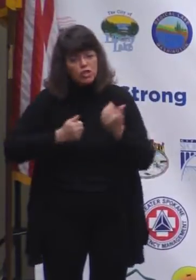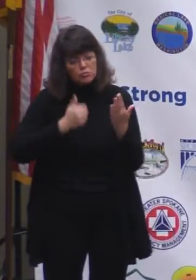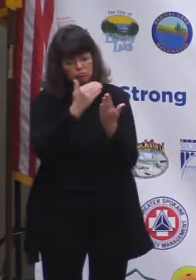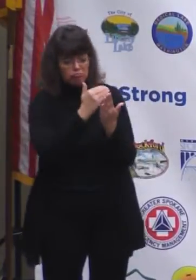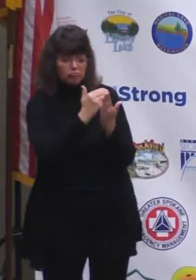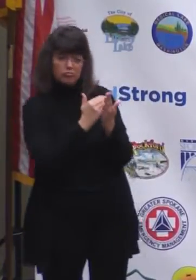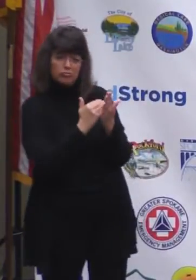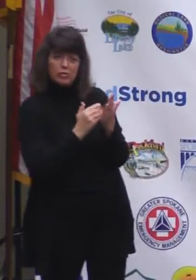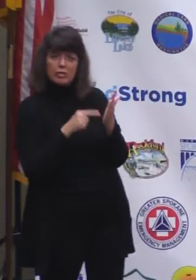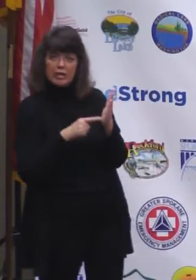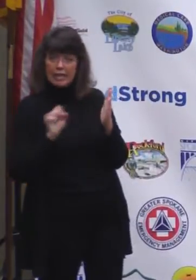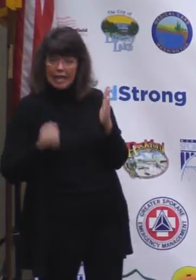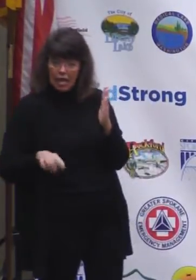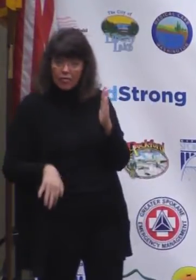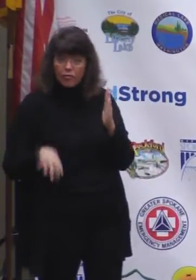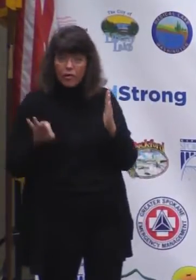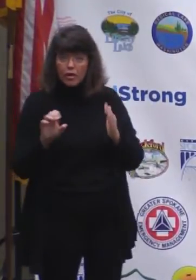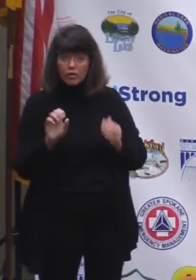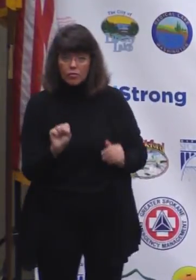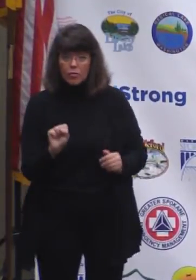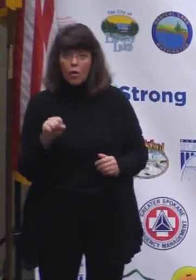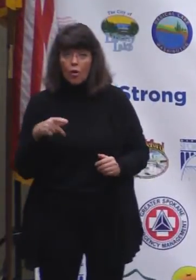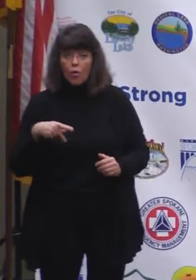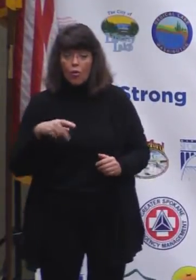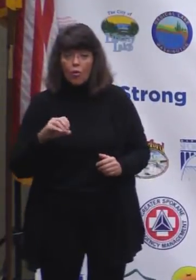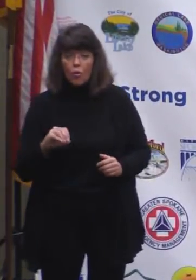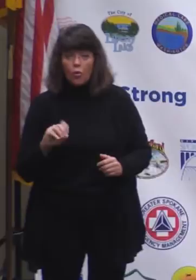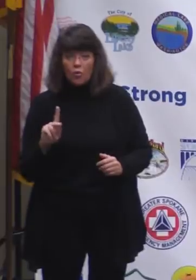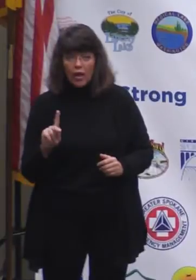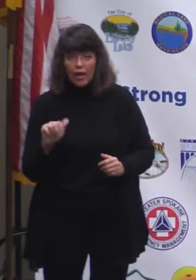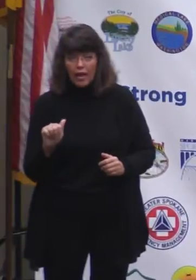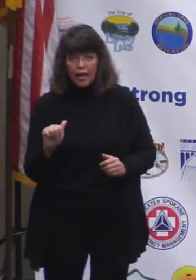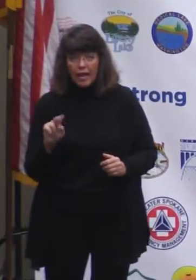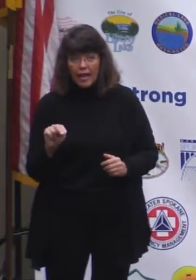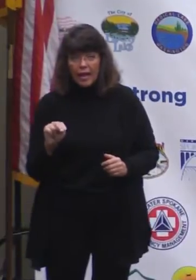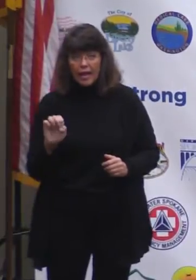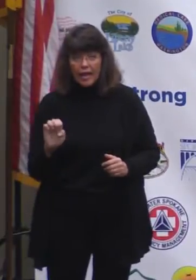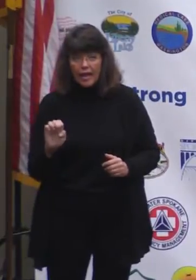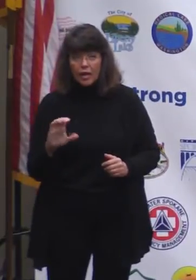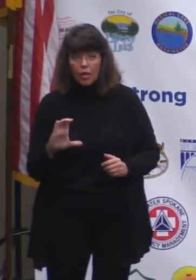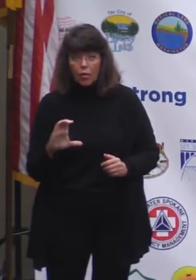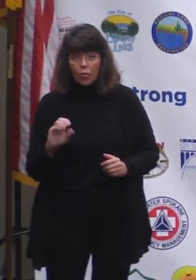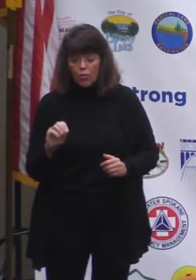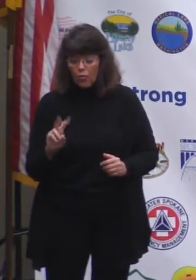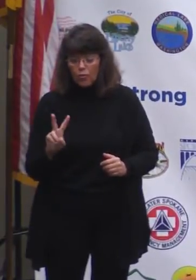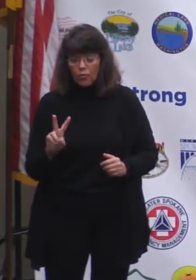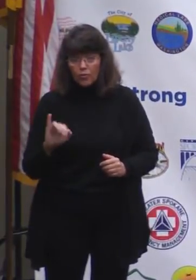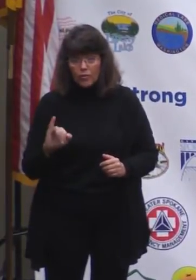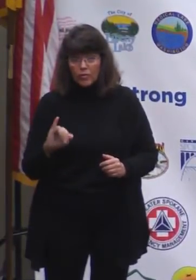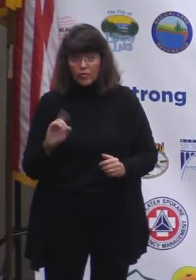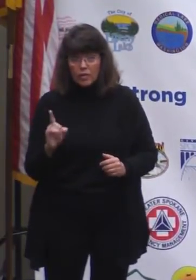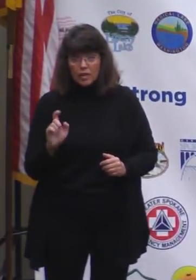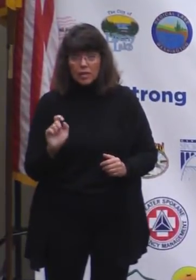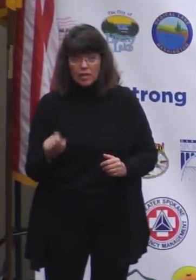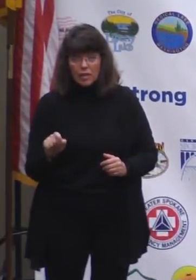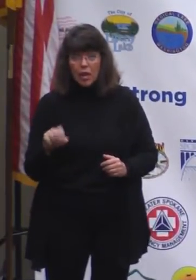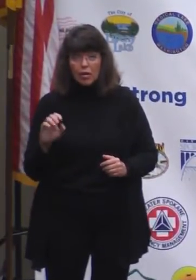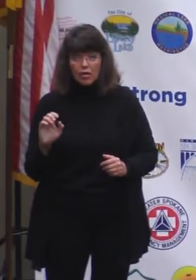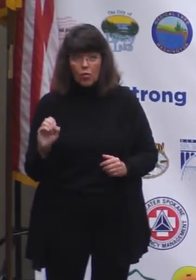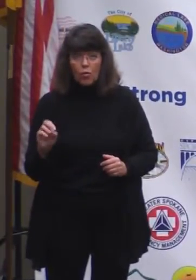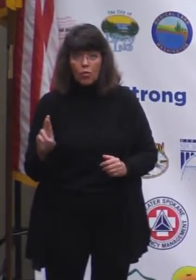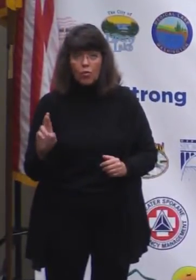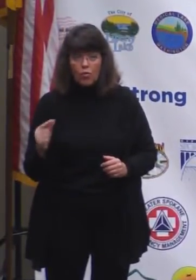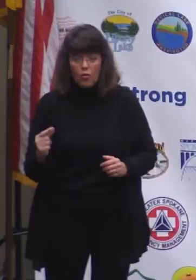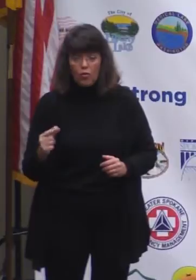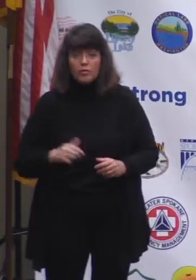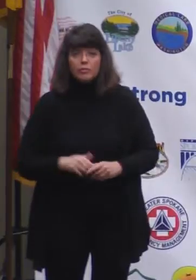SpokaneCOVIDresponse.org. That's also a great site for all kinds of COVID-related information. Our plan considers assistance for everyone